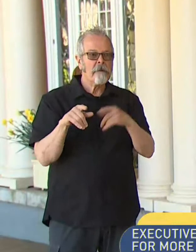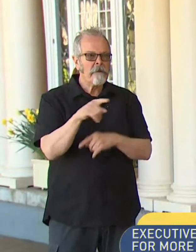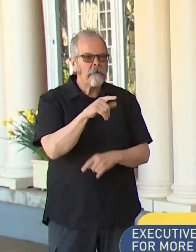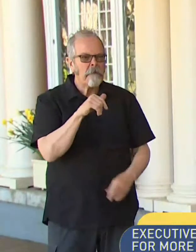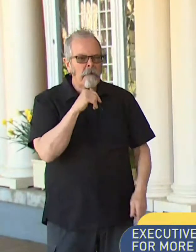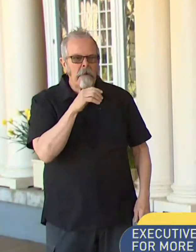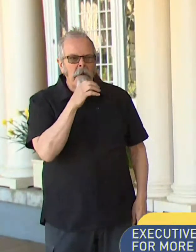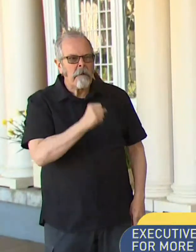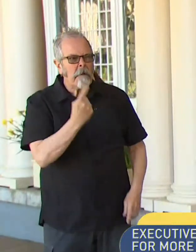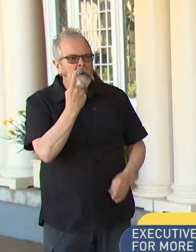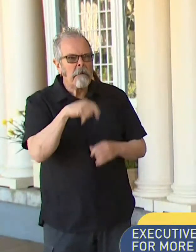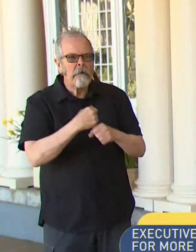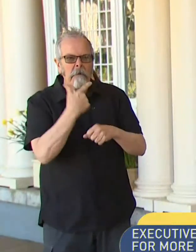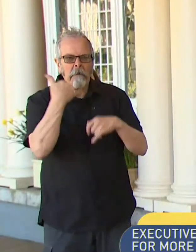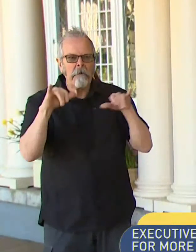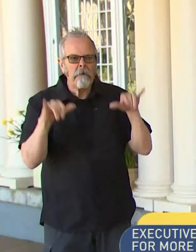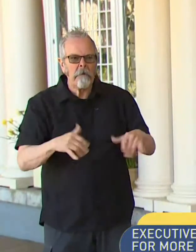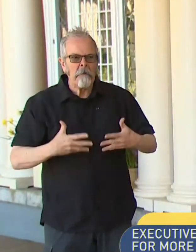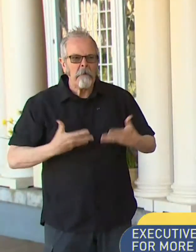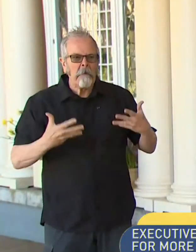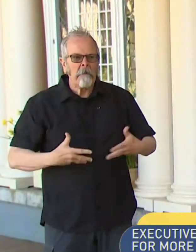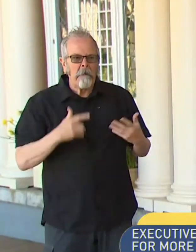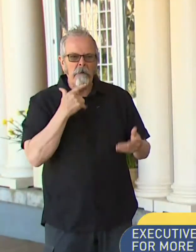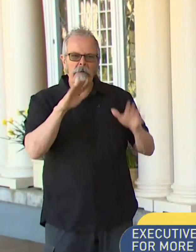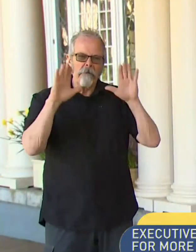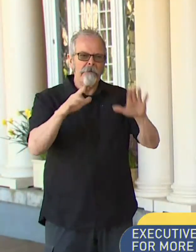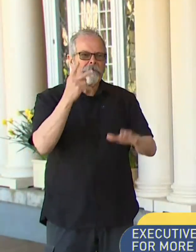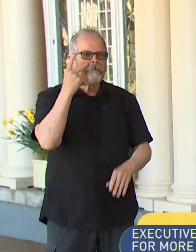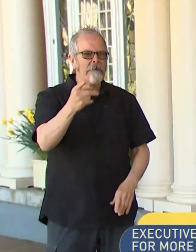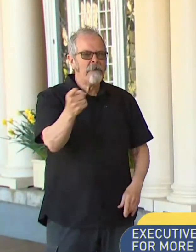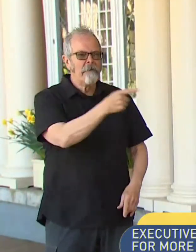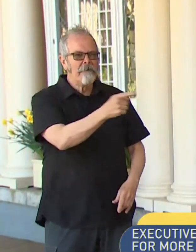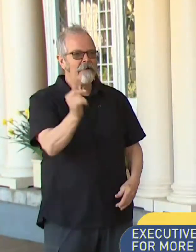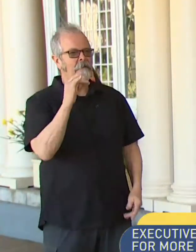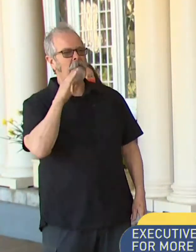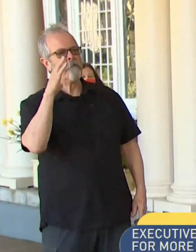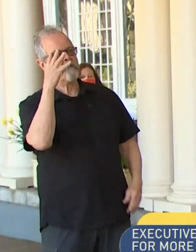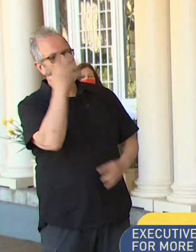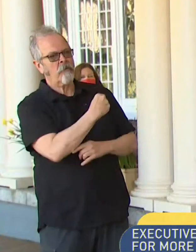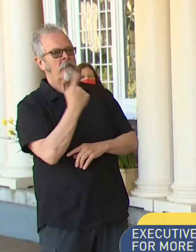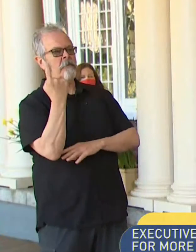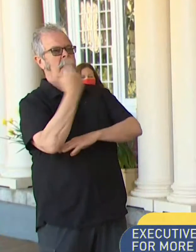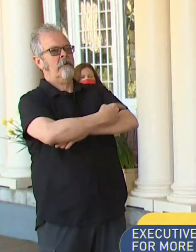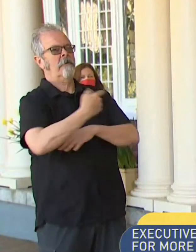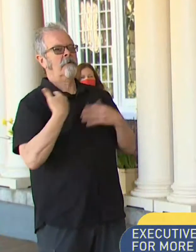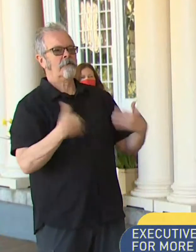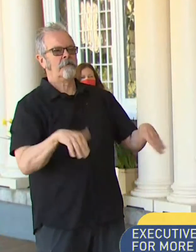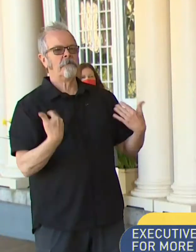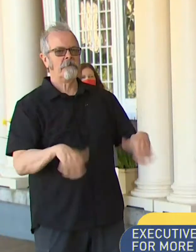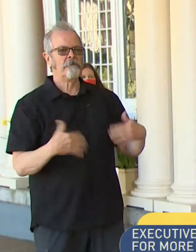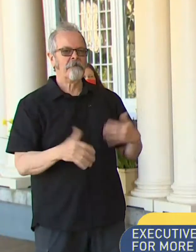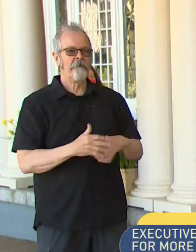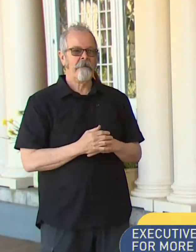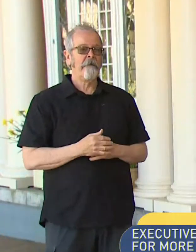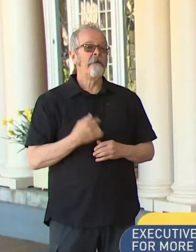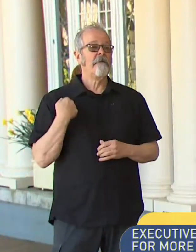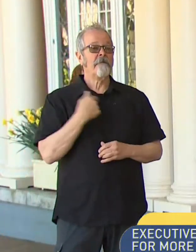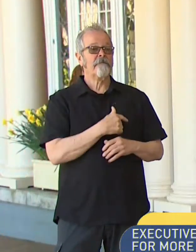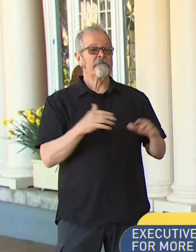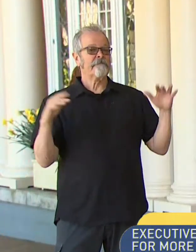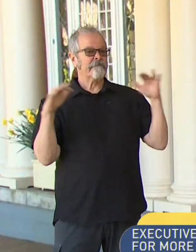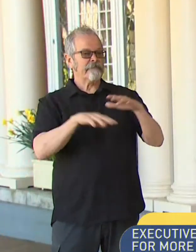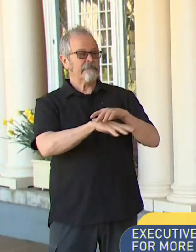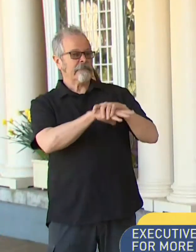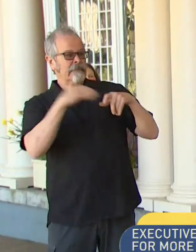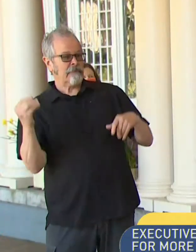seen you, somewhat less than that. So it's great to see everybody back here on a beautiful day. We've gathered here outside for a